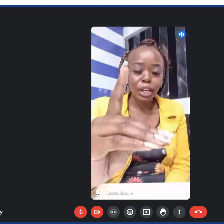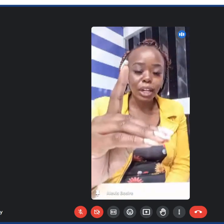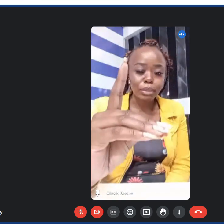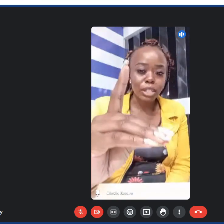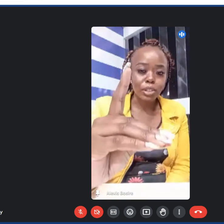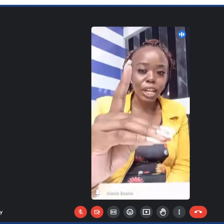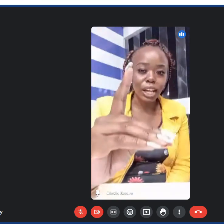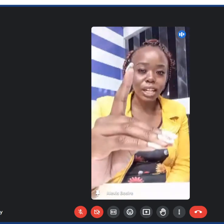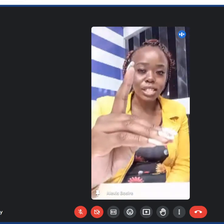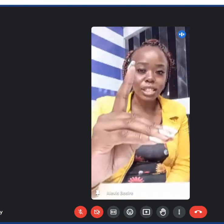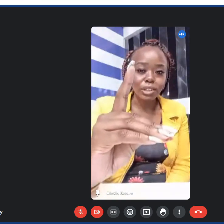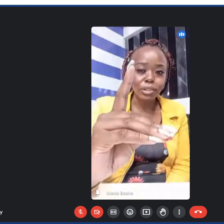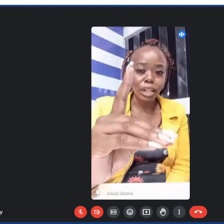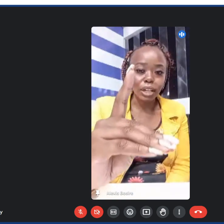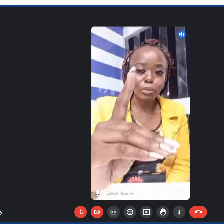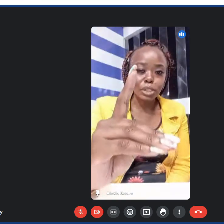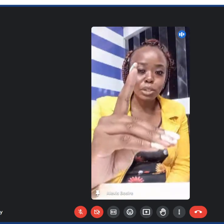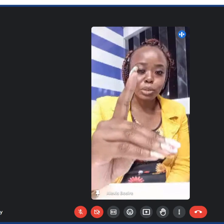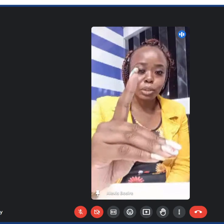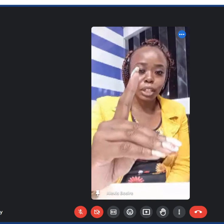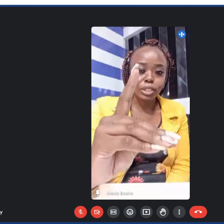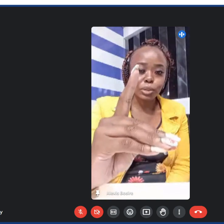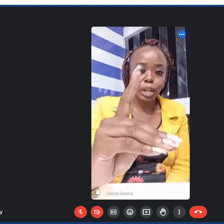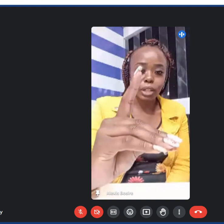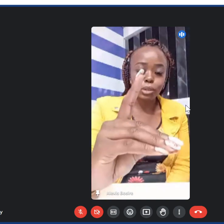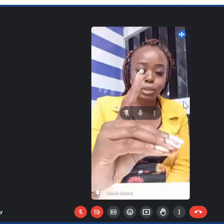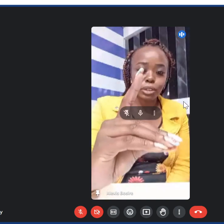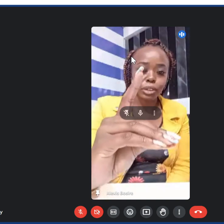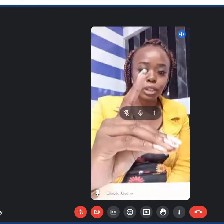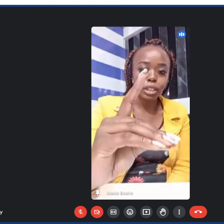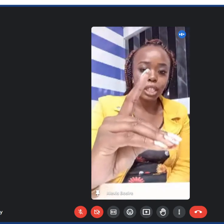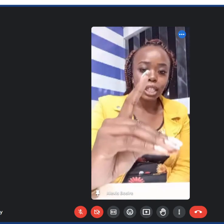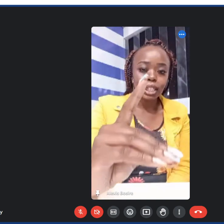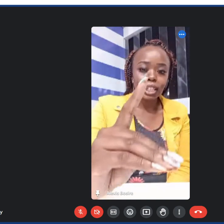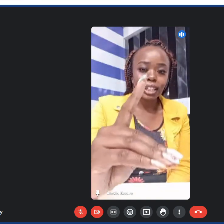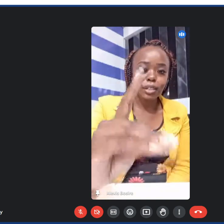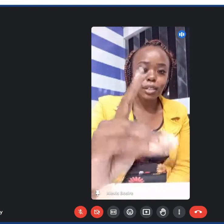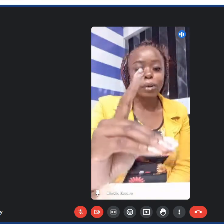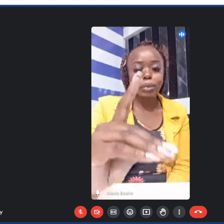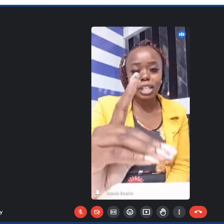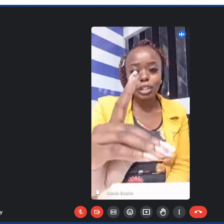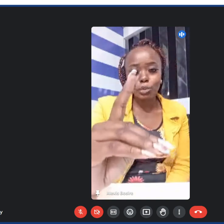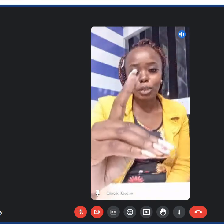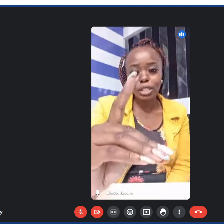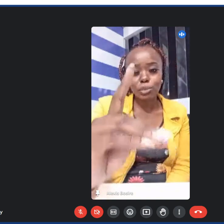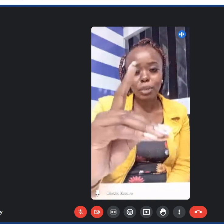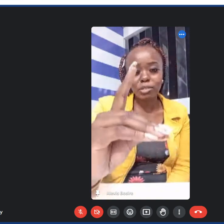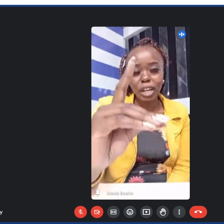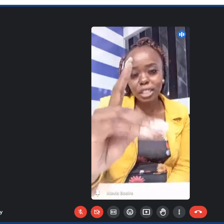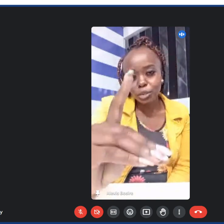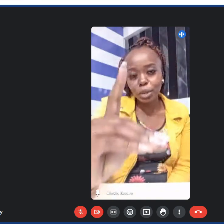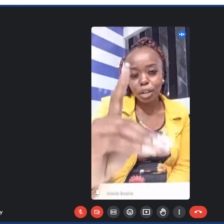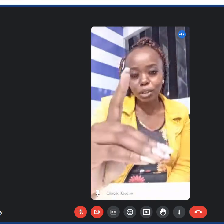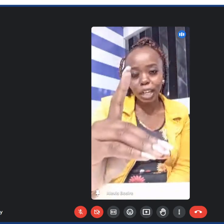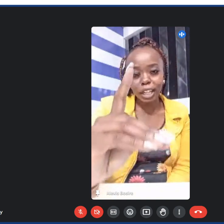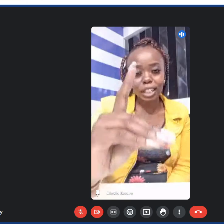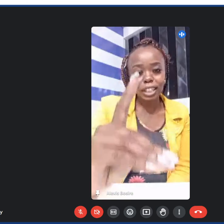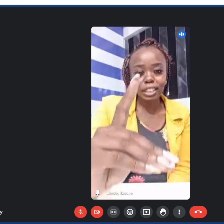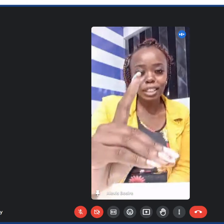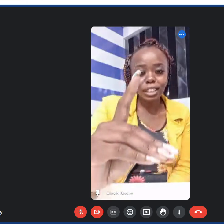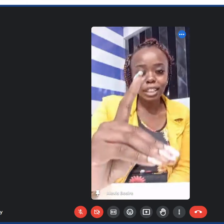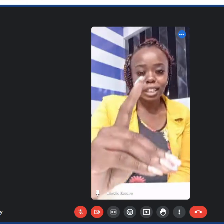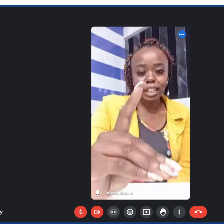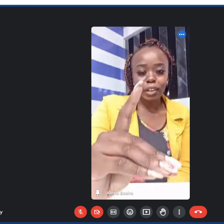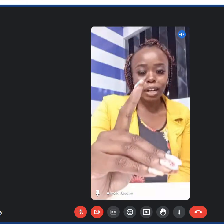put on your camera so that I can see you, and I'm also to correct where you go wrong. D. Remember, we say nobody is perfect. We are all